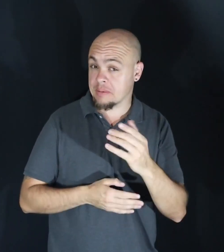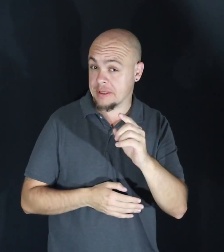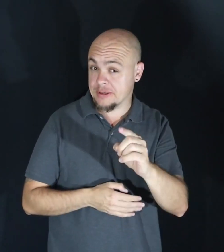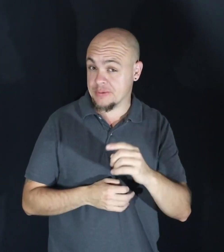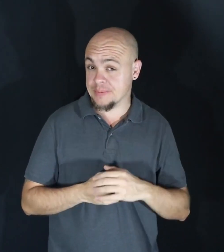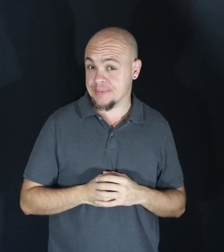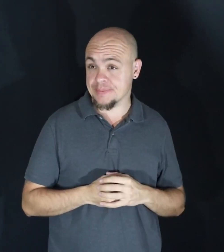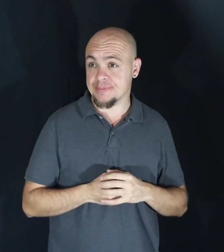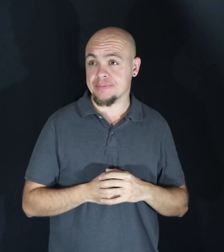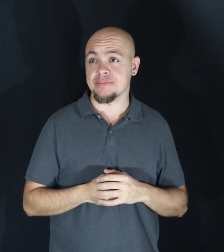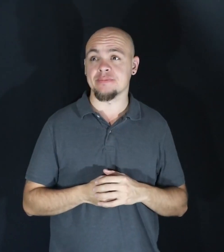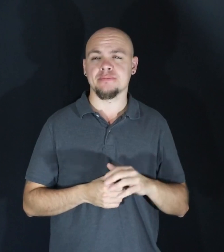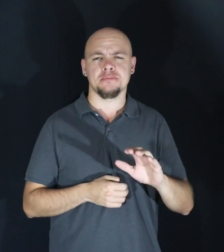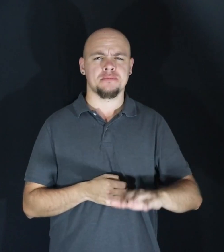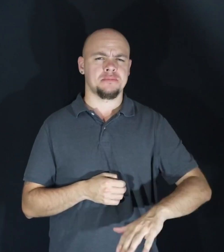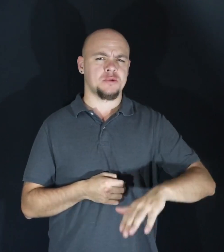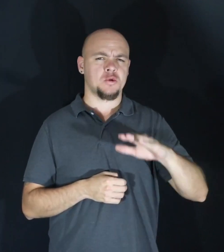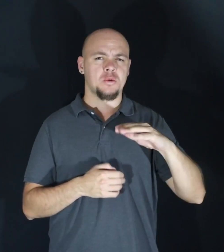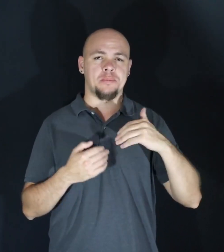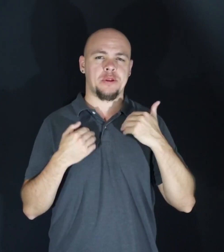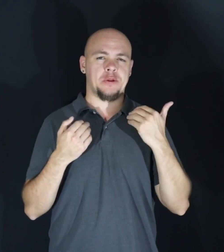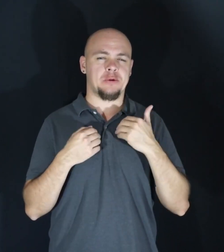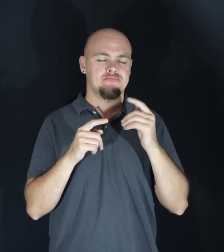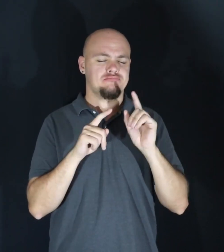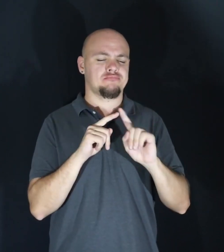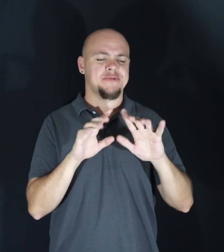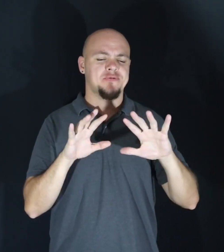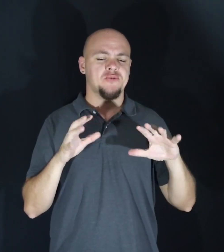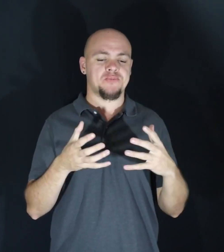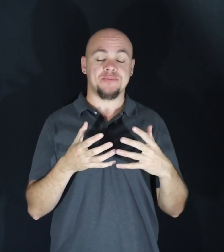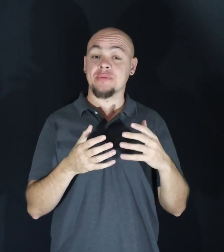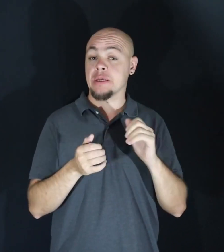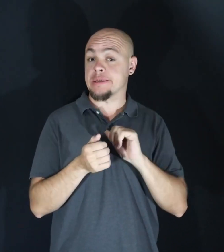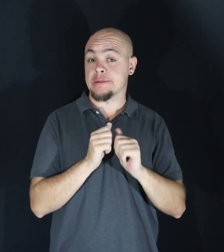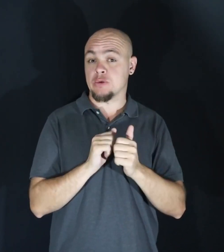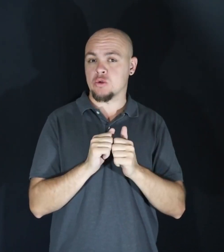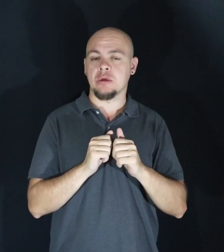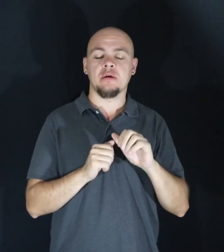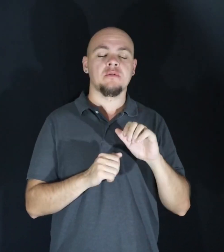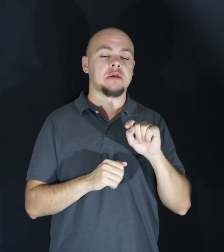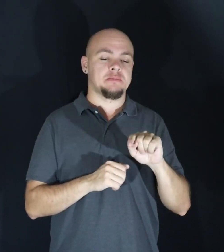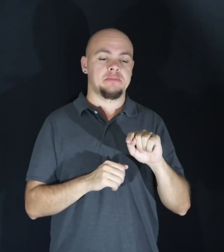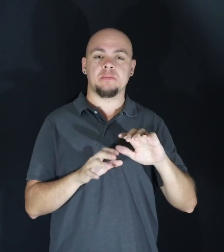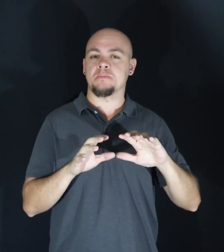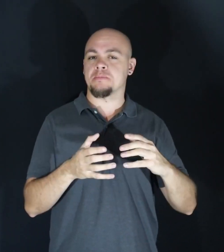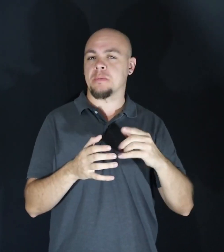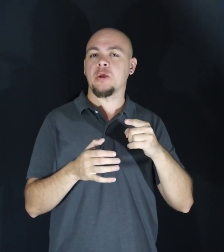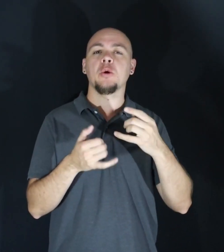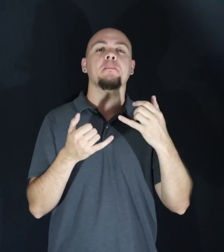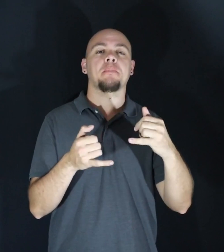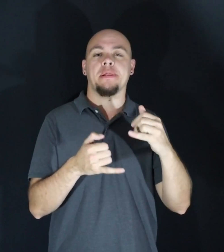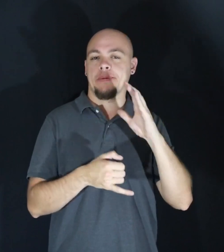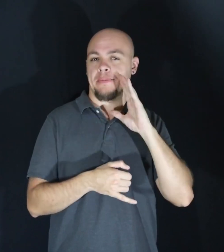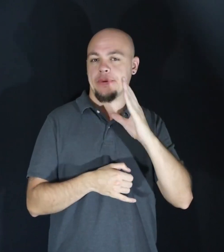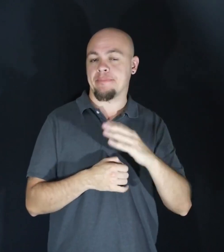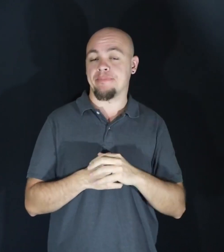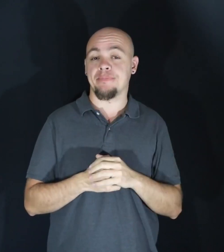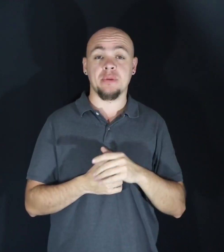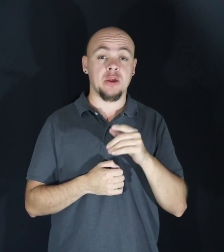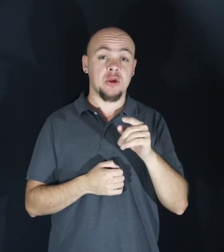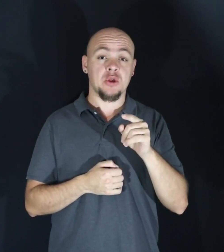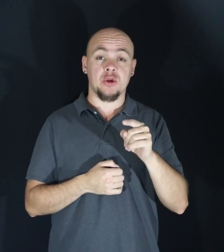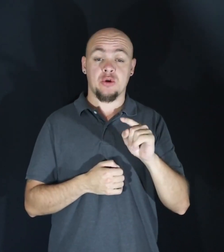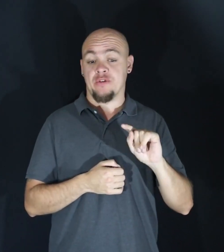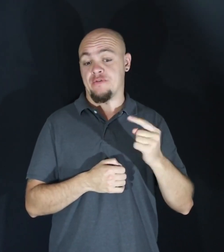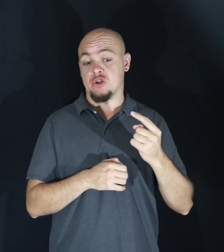So I grew up in a lot of youth orchestras, and unlike sports, if you're on the team, you're playing. Now, you may not be the